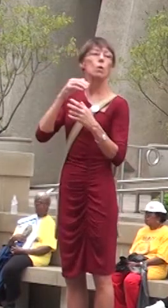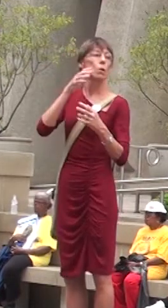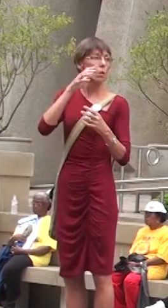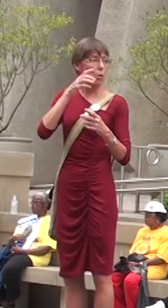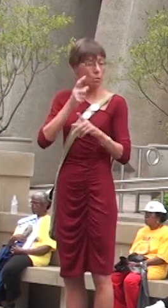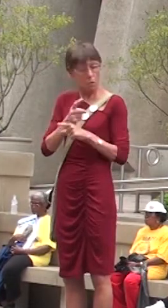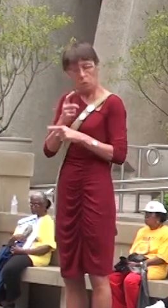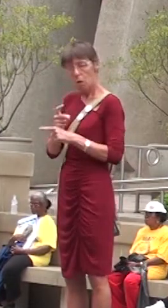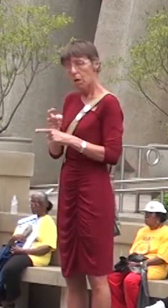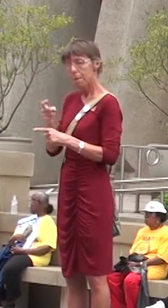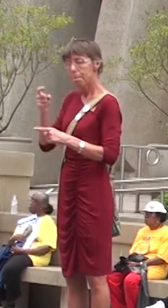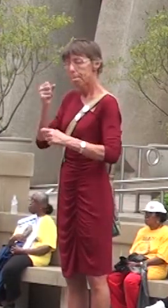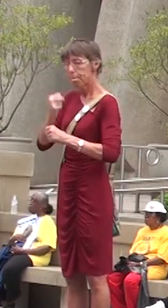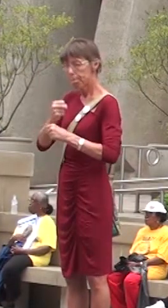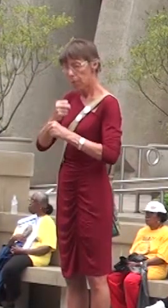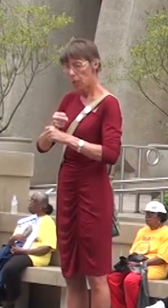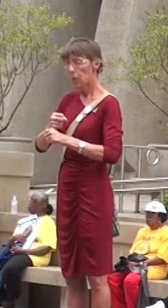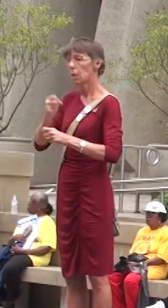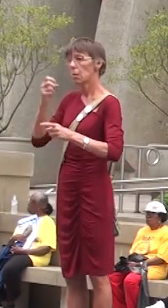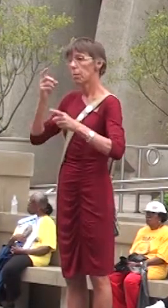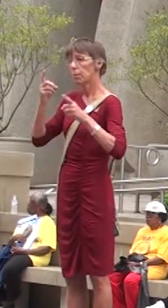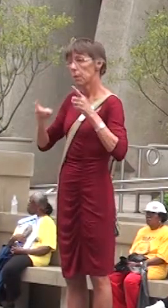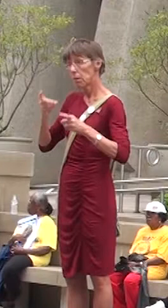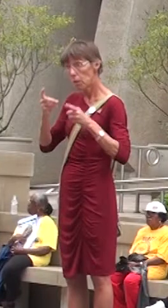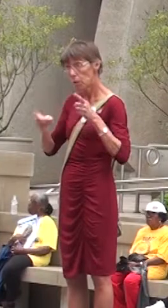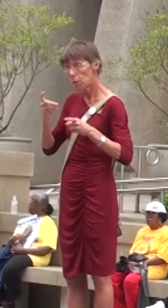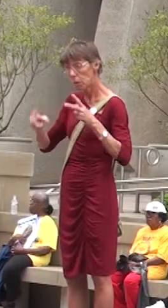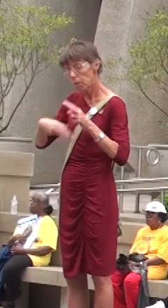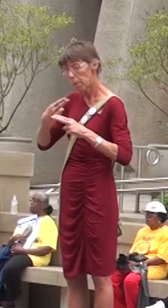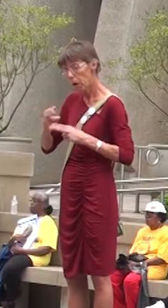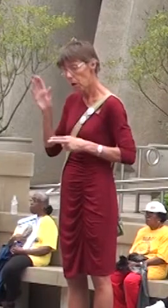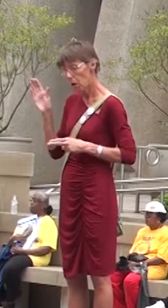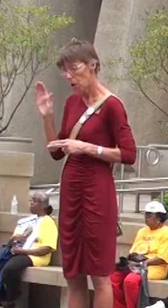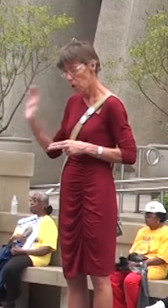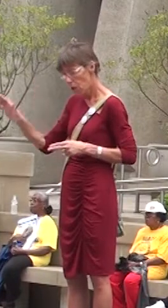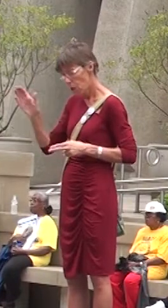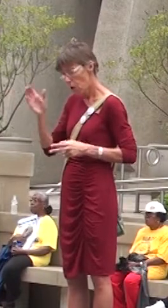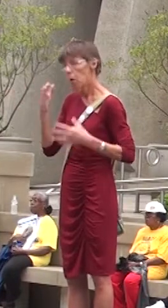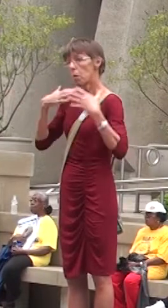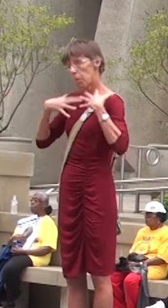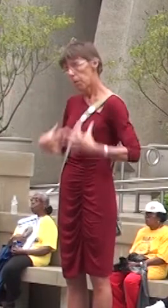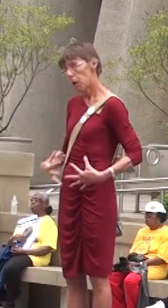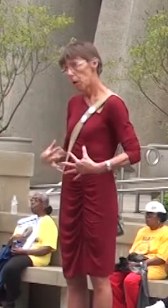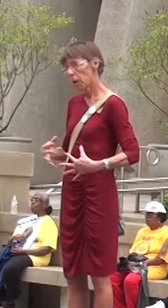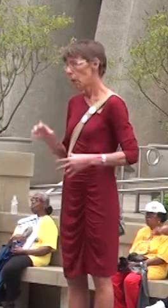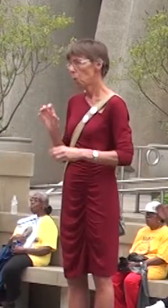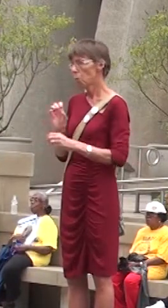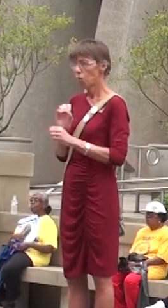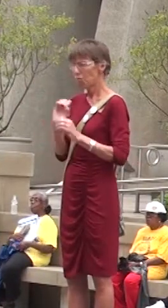personal health decisions about her body without politicians interfering.